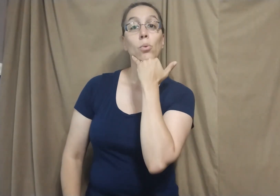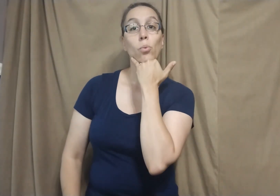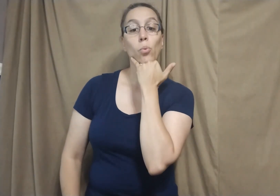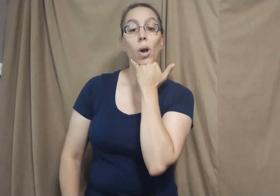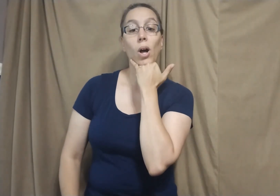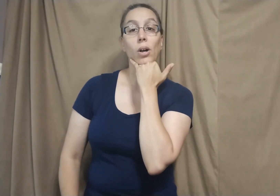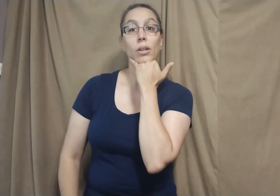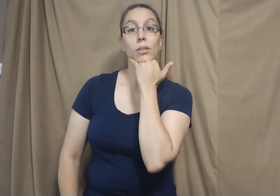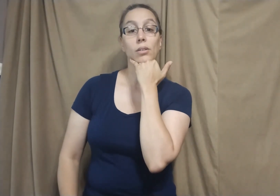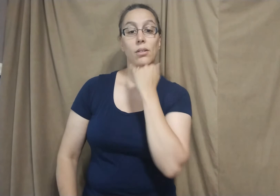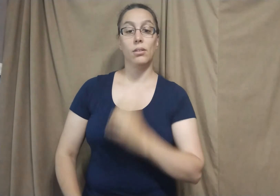wrong,